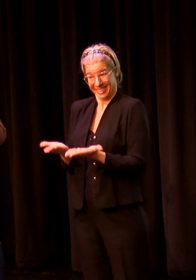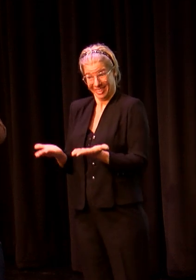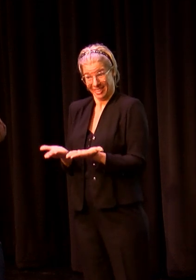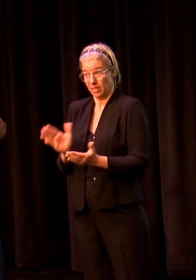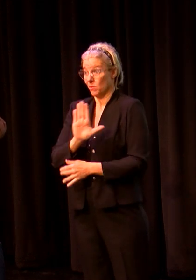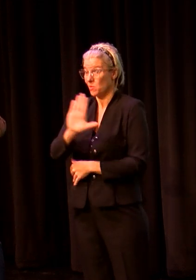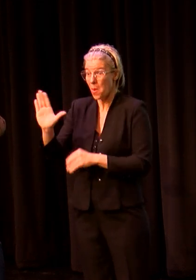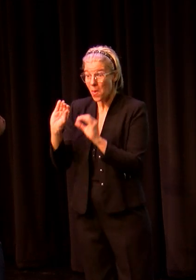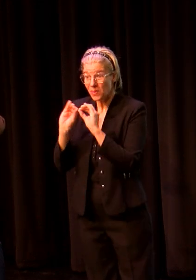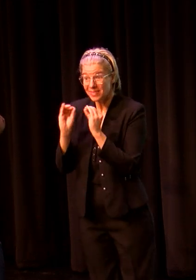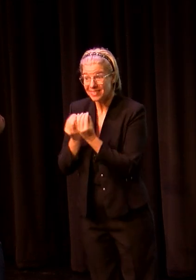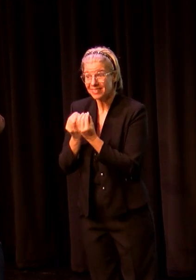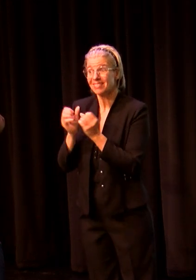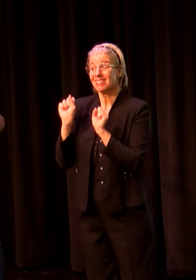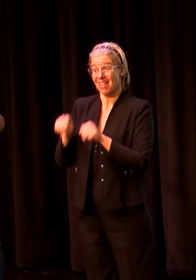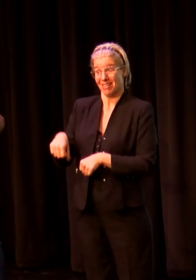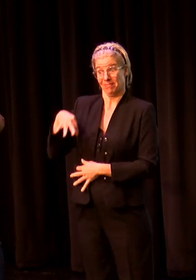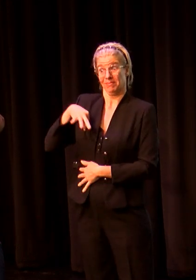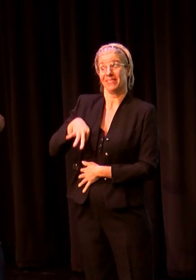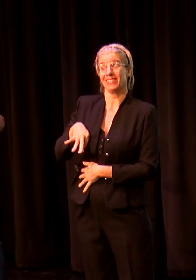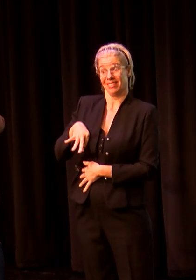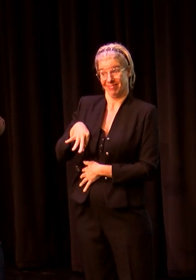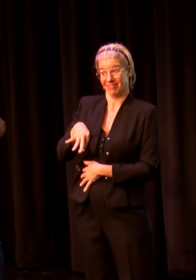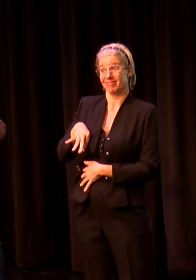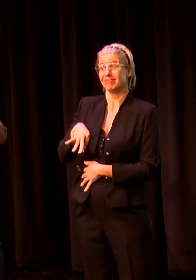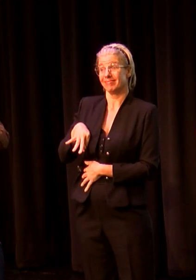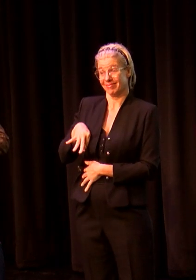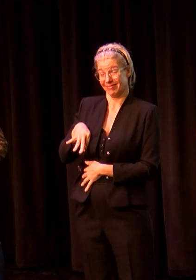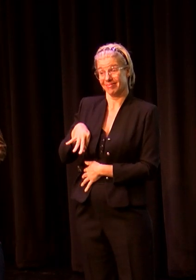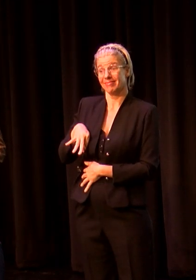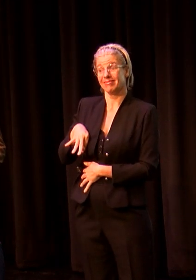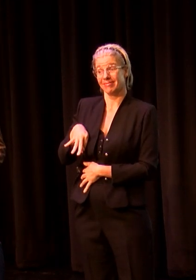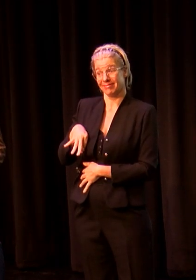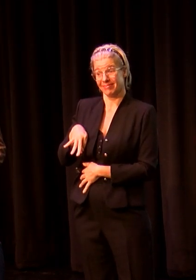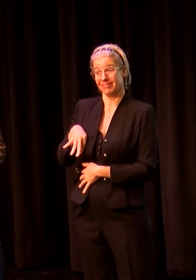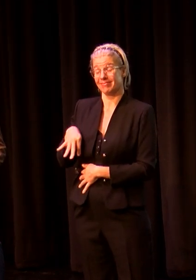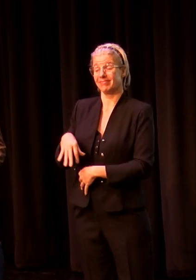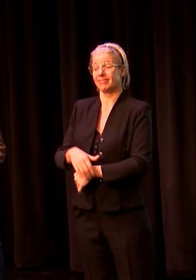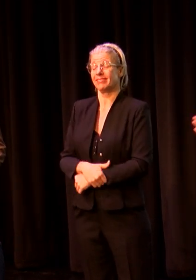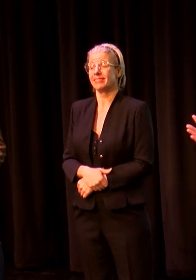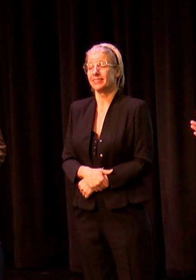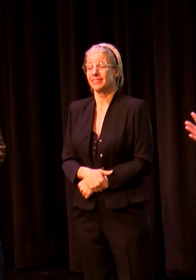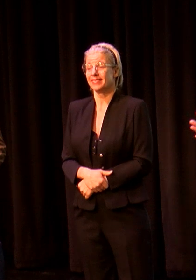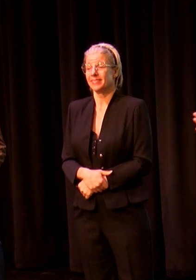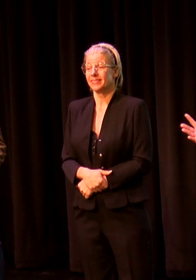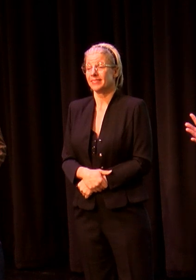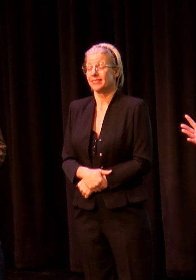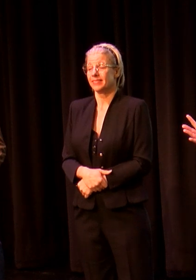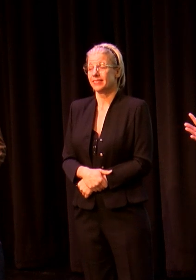been able to benefit a lot. When you walk out the doors and you see that amazing marquee